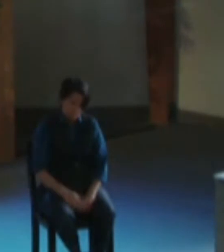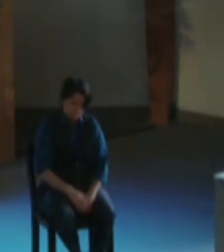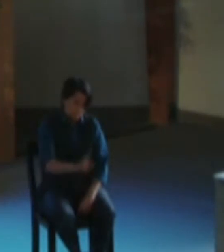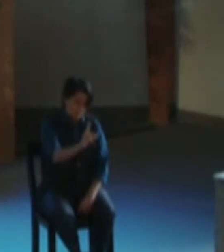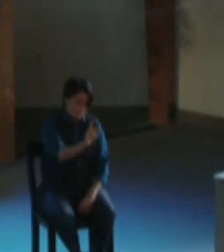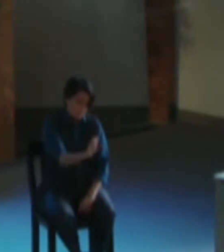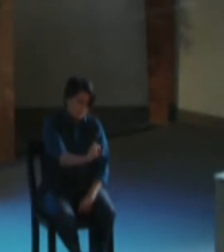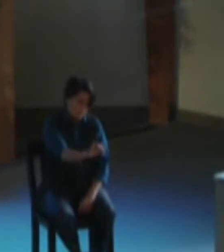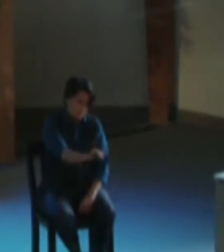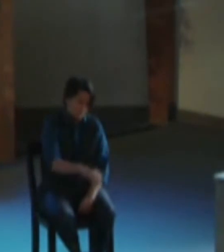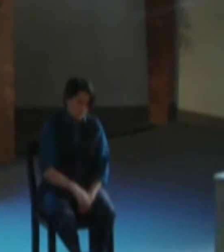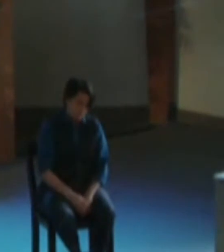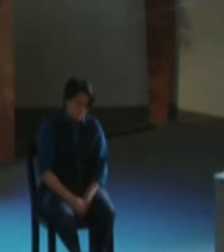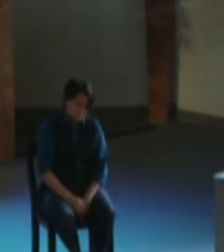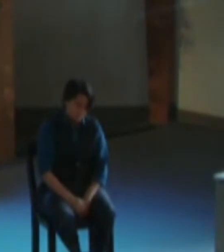Kay.